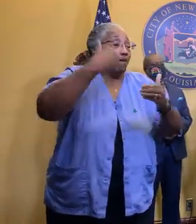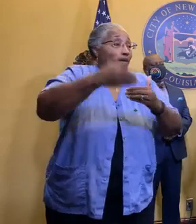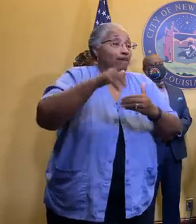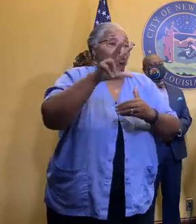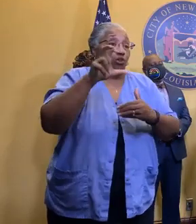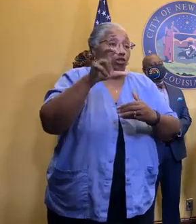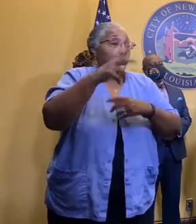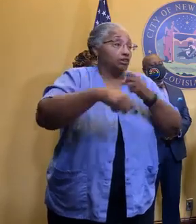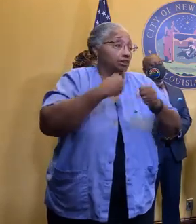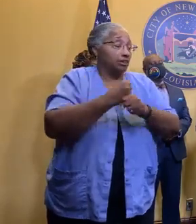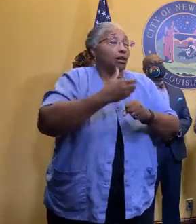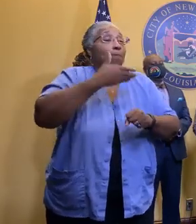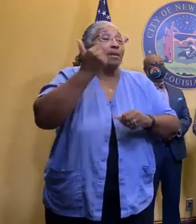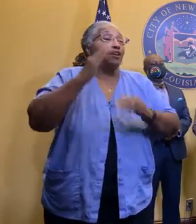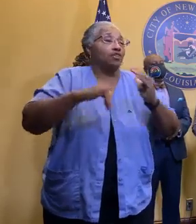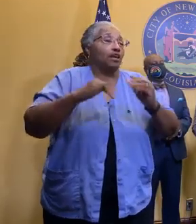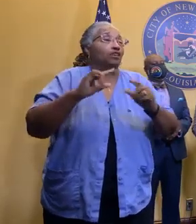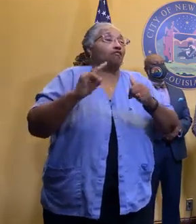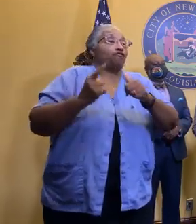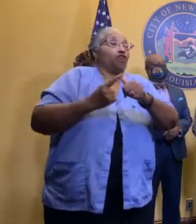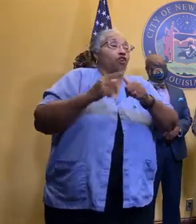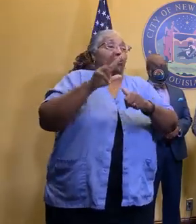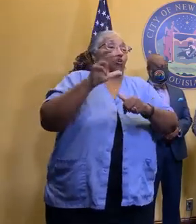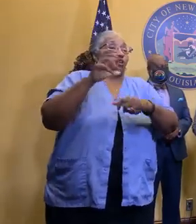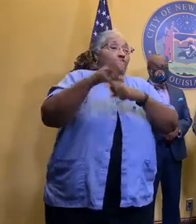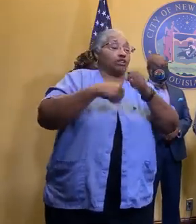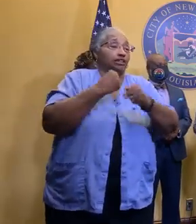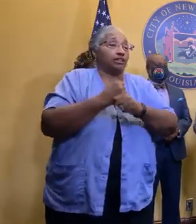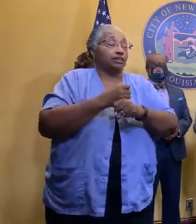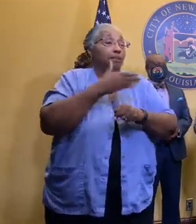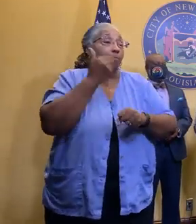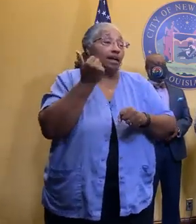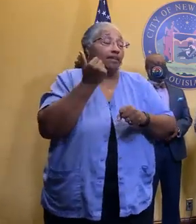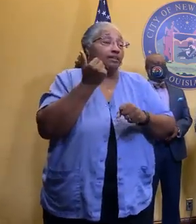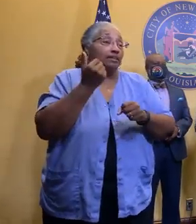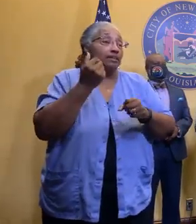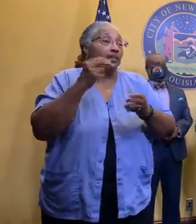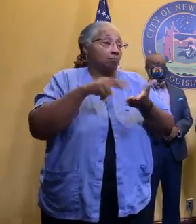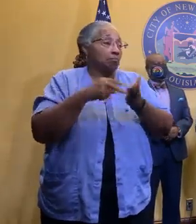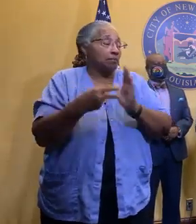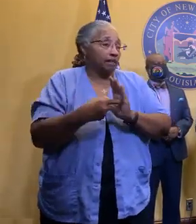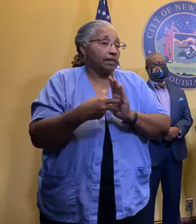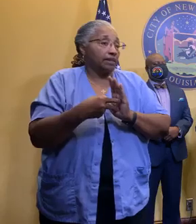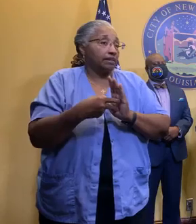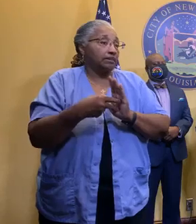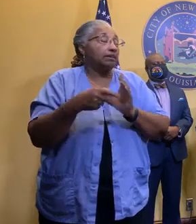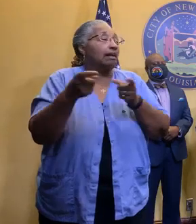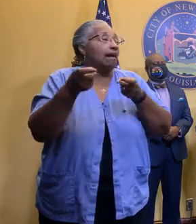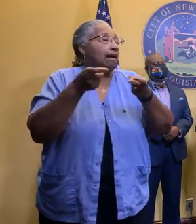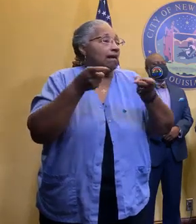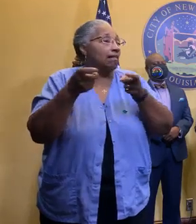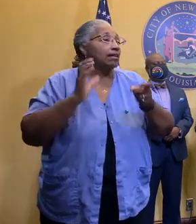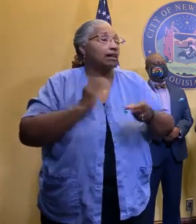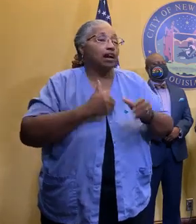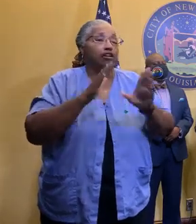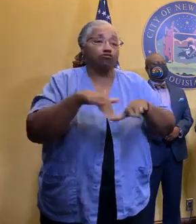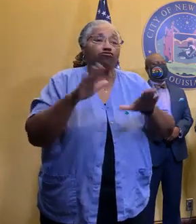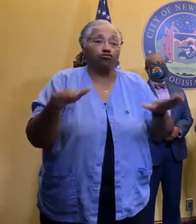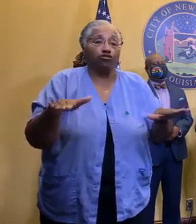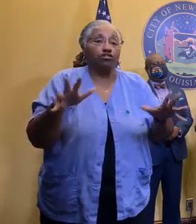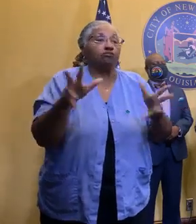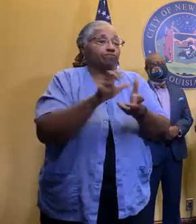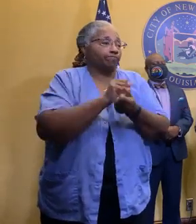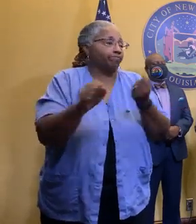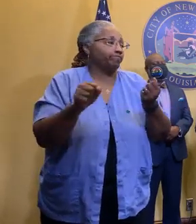better than our first 300 years. And the best involves treating the trauma of our kids and